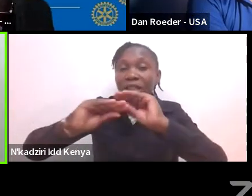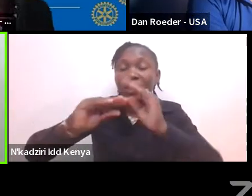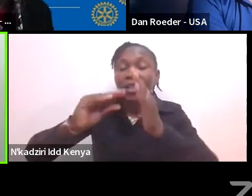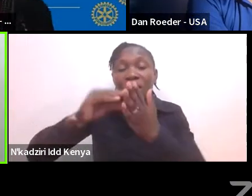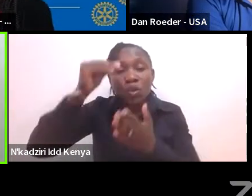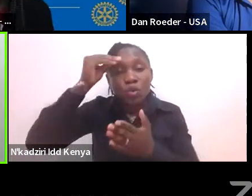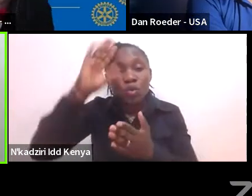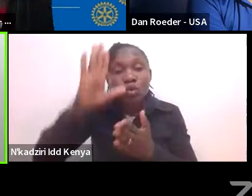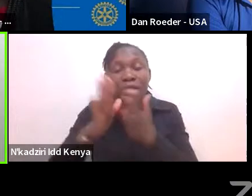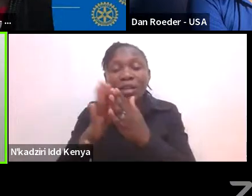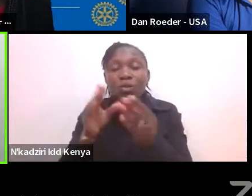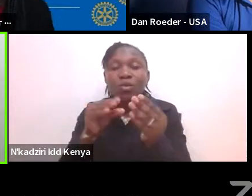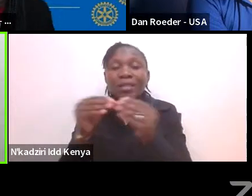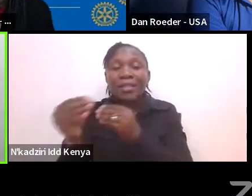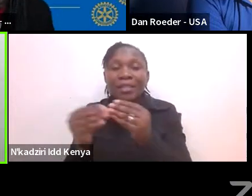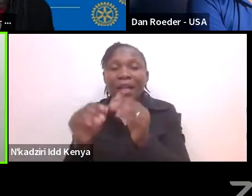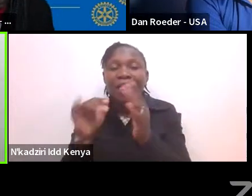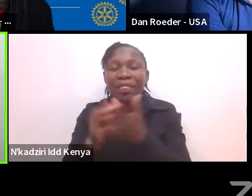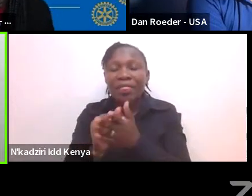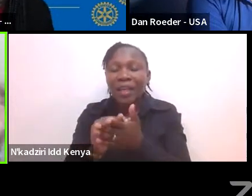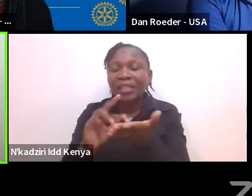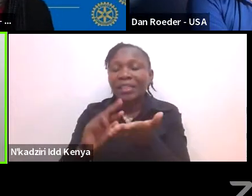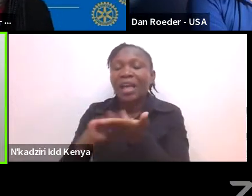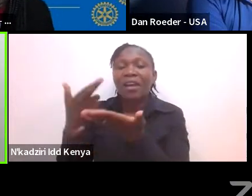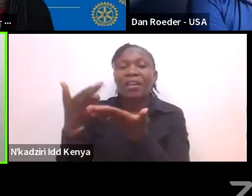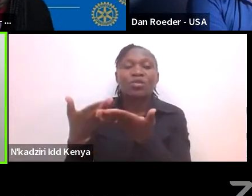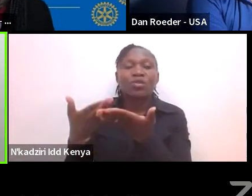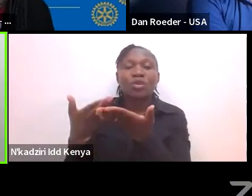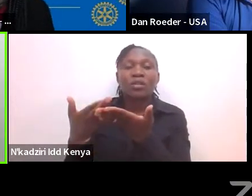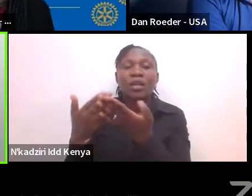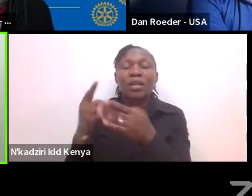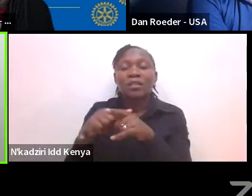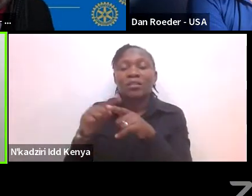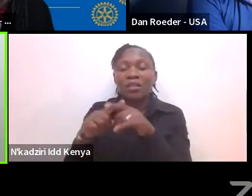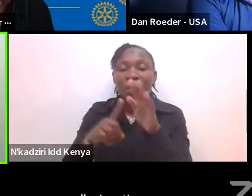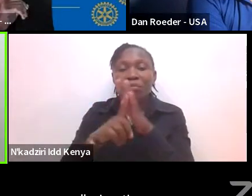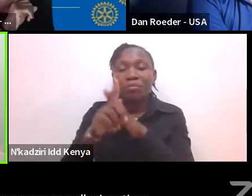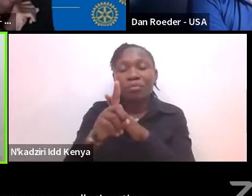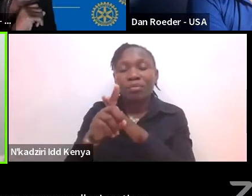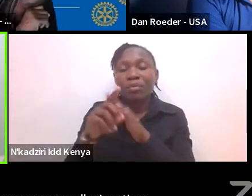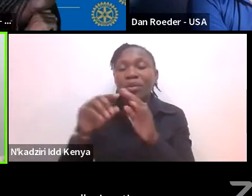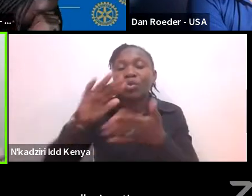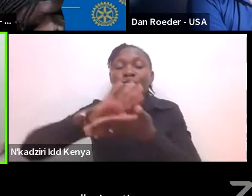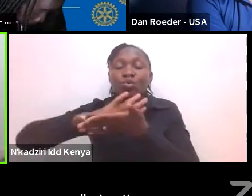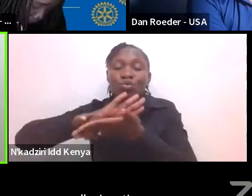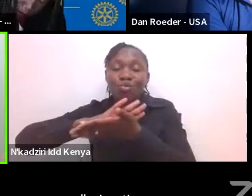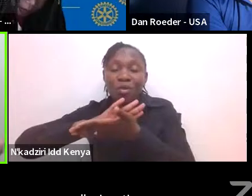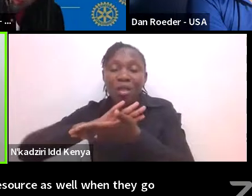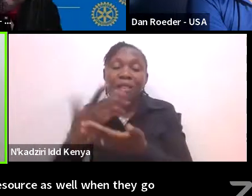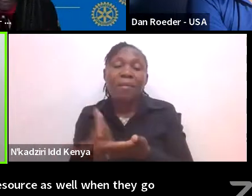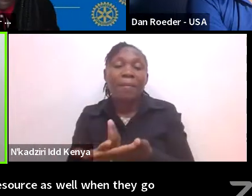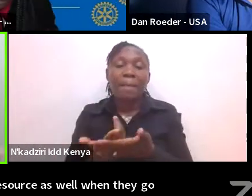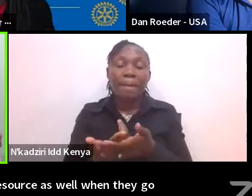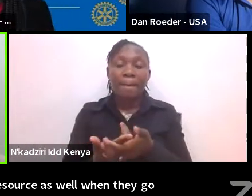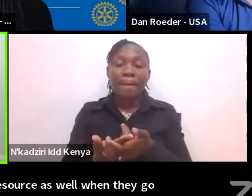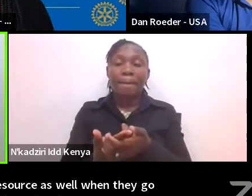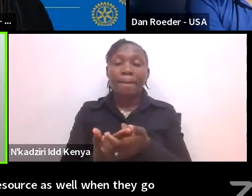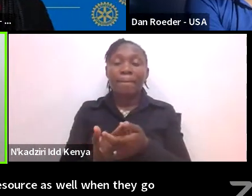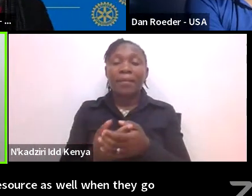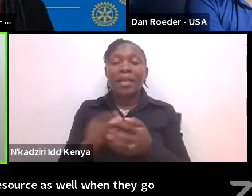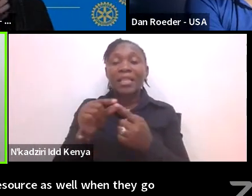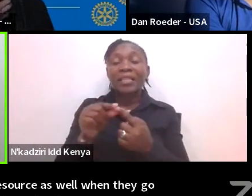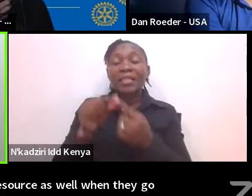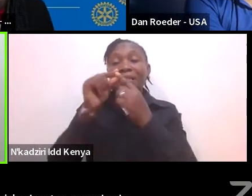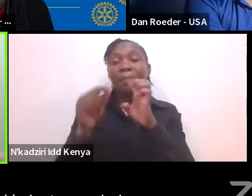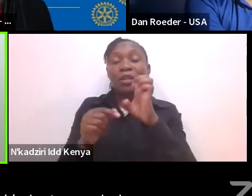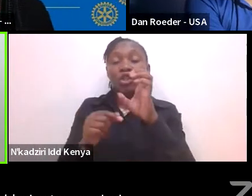be a resource as well when they go into the other schools. I say a special educator, somebody who is trained